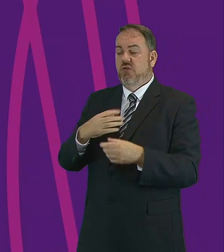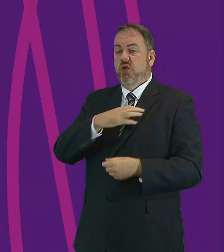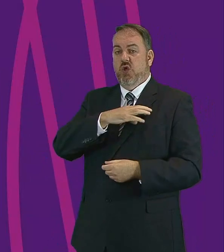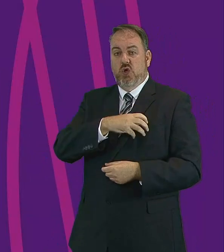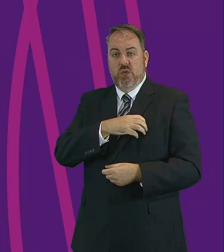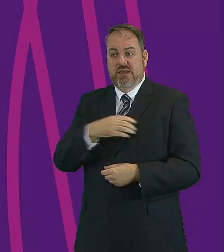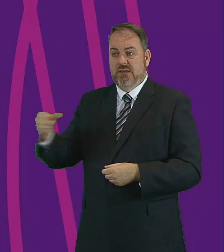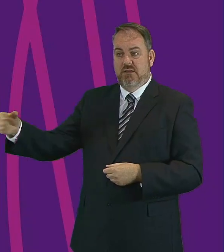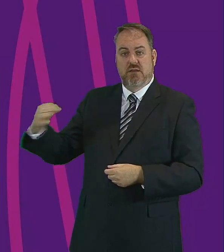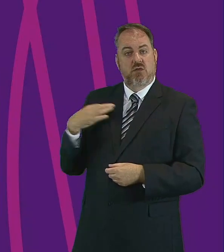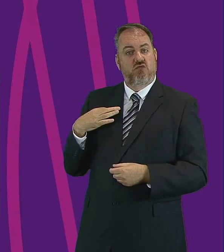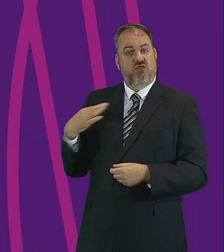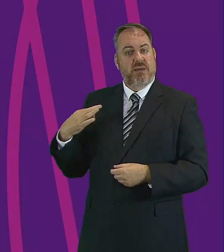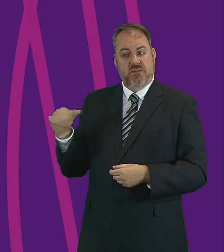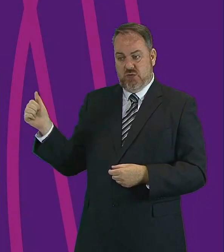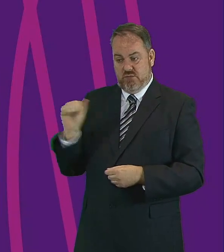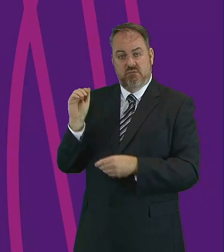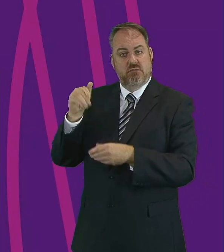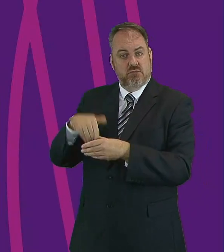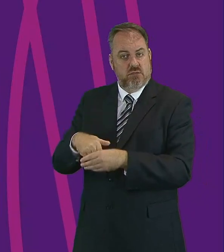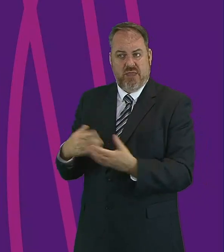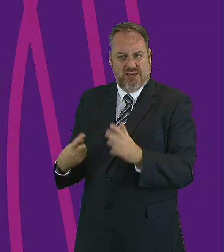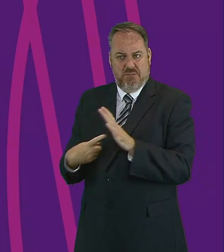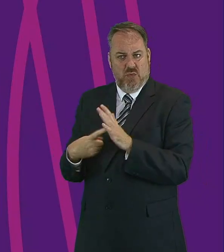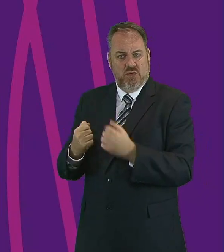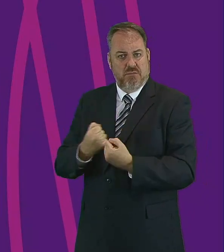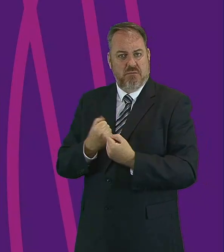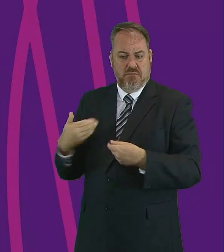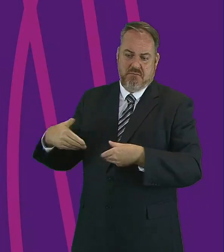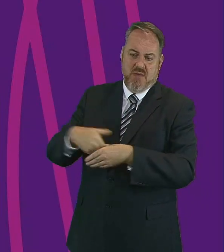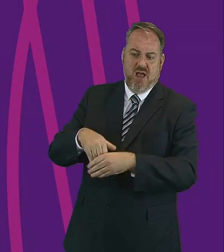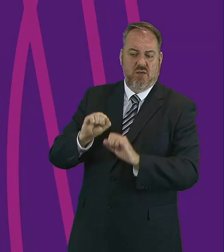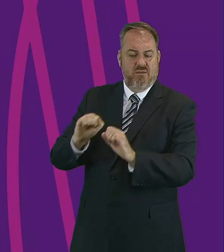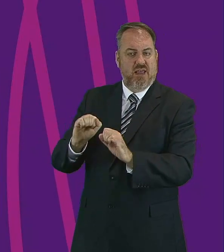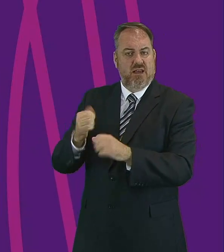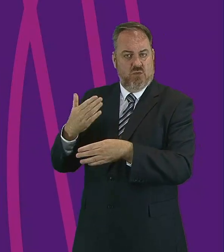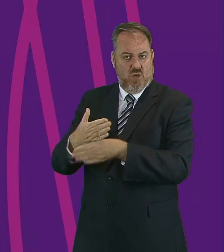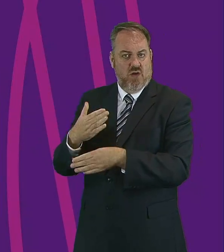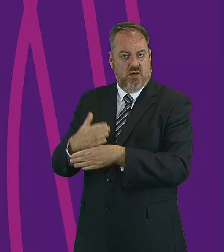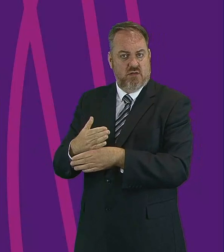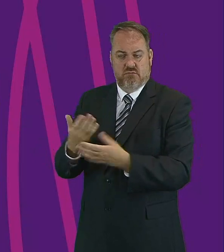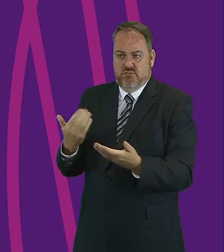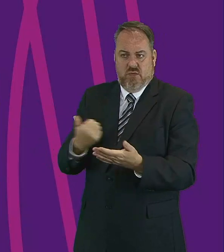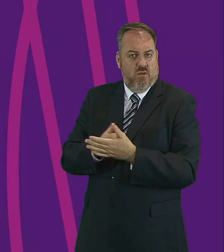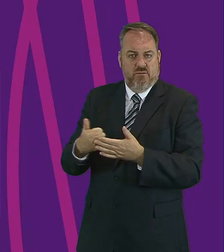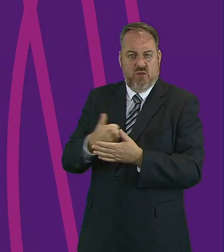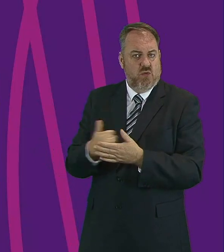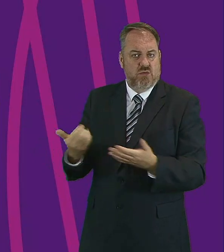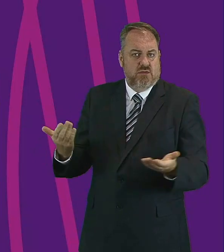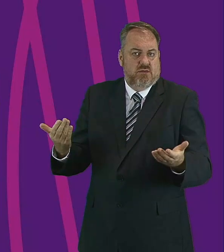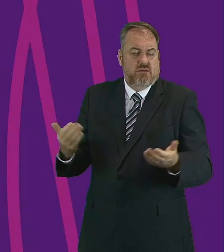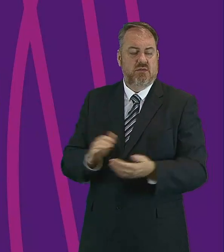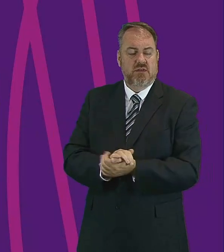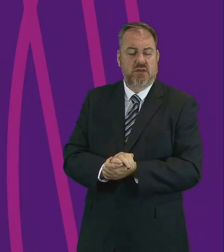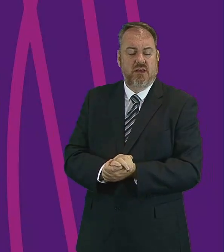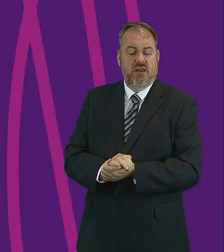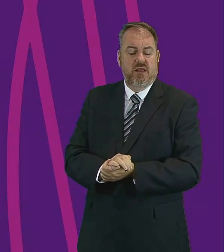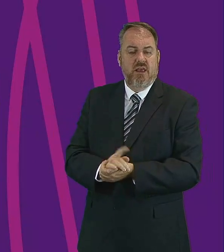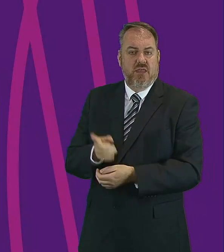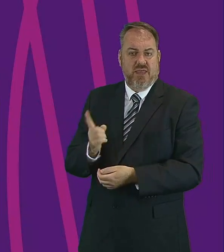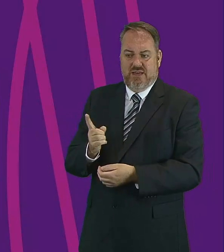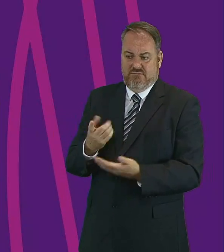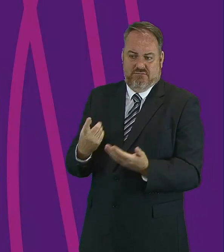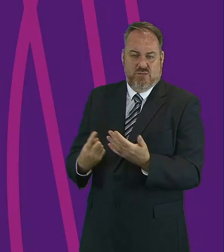voice of trade unions are vital to everything we do, and I think most people looking at how we do our business would see that as being absolutely the